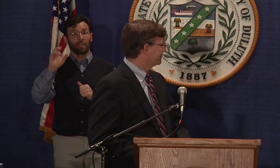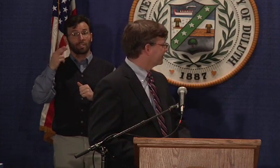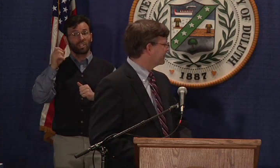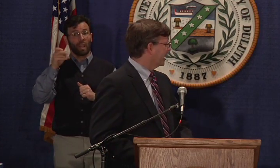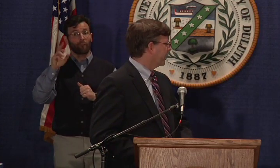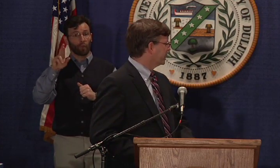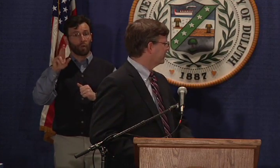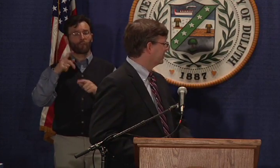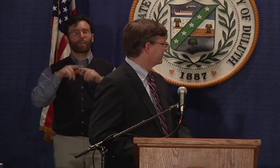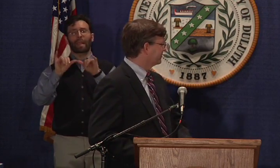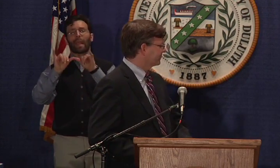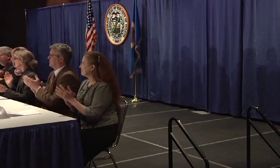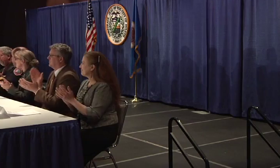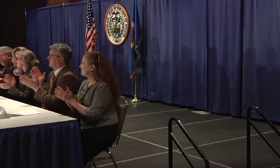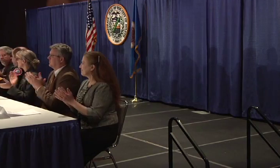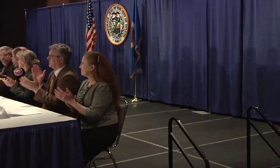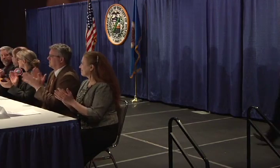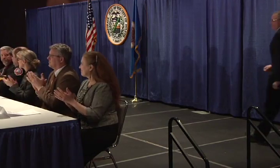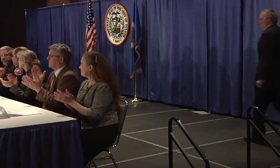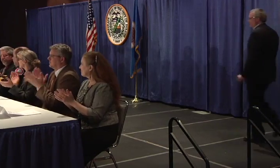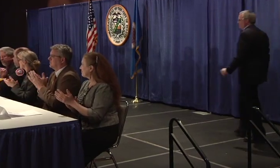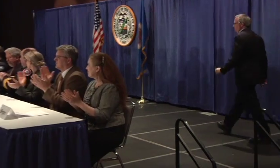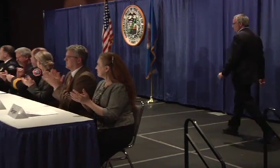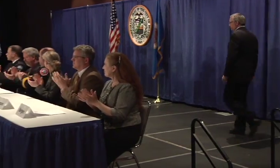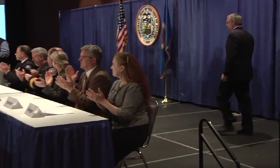department. Eric?